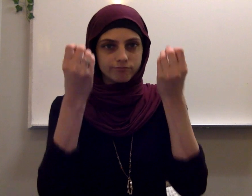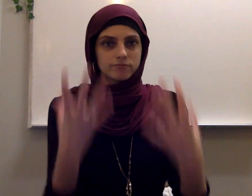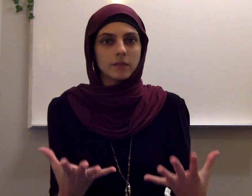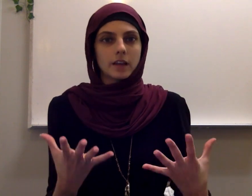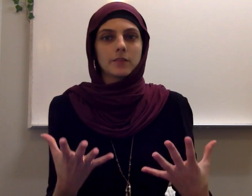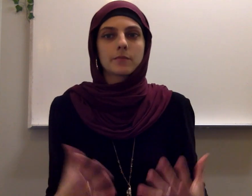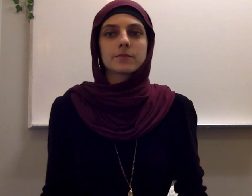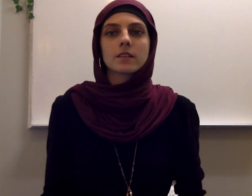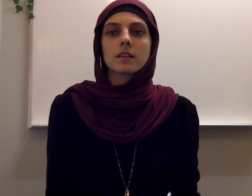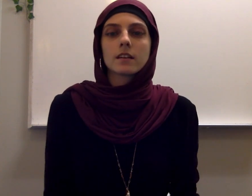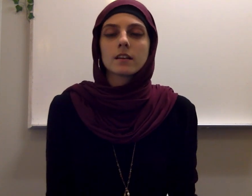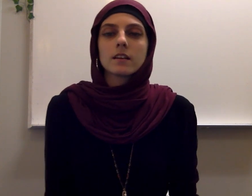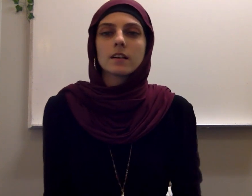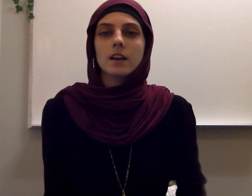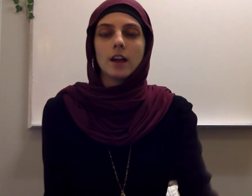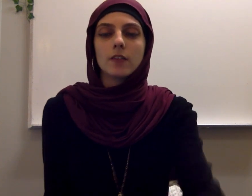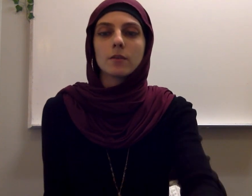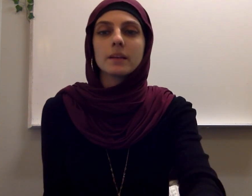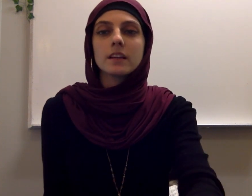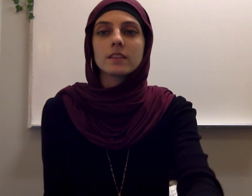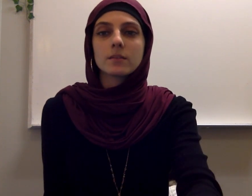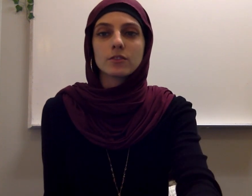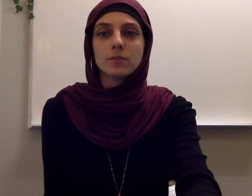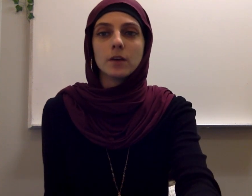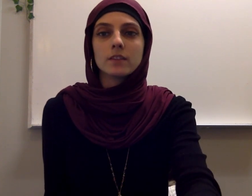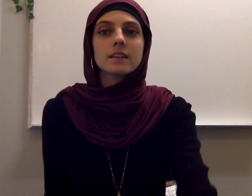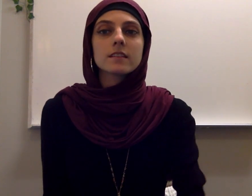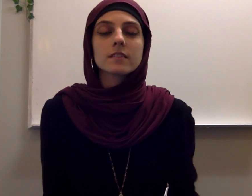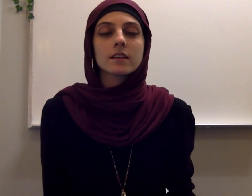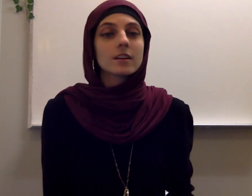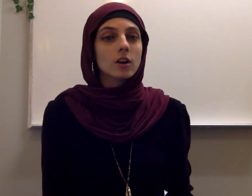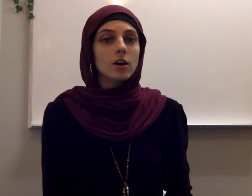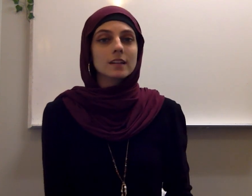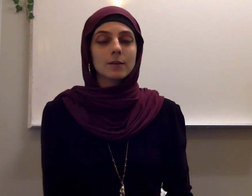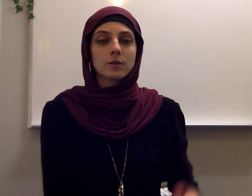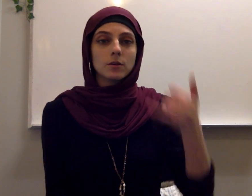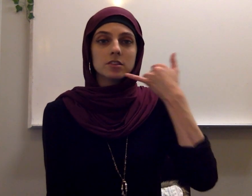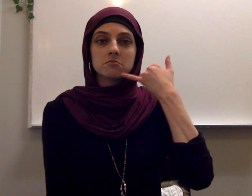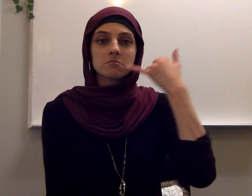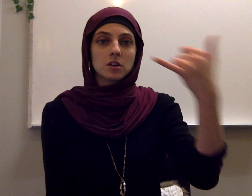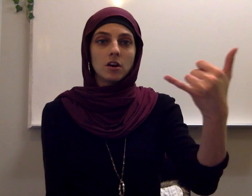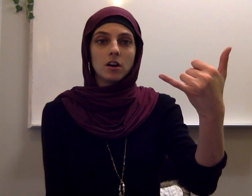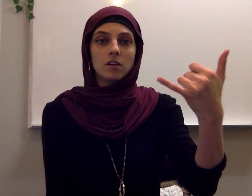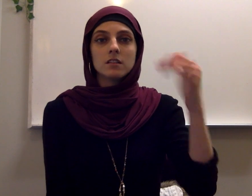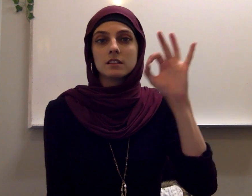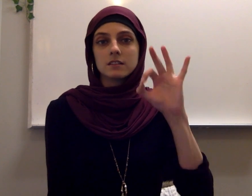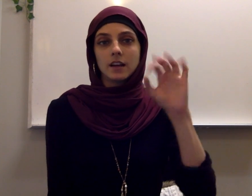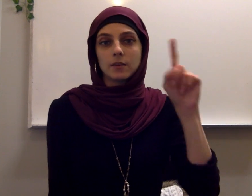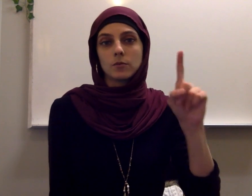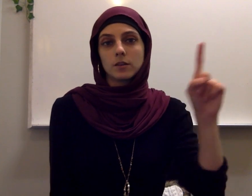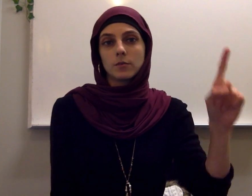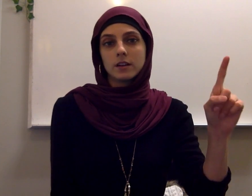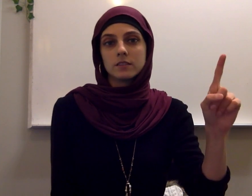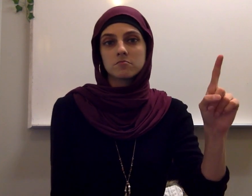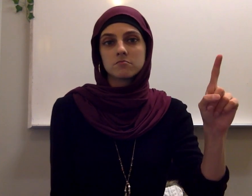Many. All right, remedies and responses. Call 911, call 911.